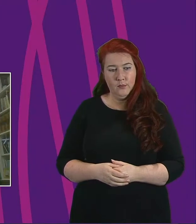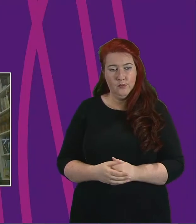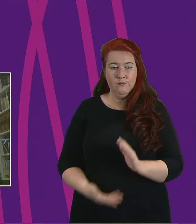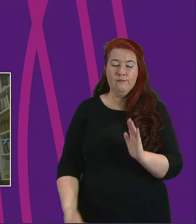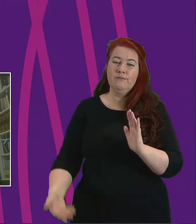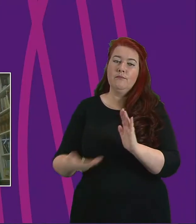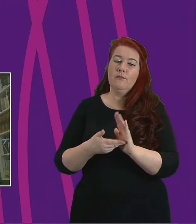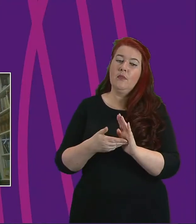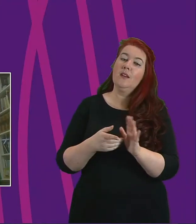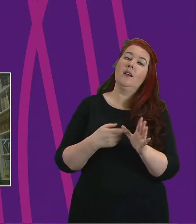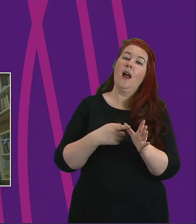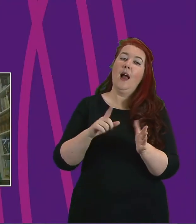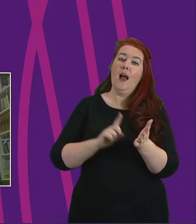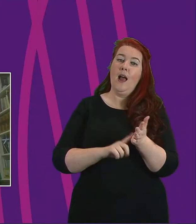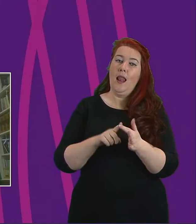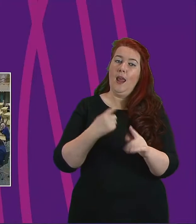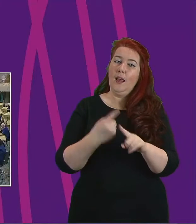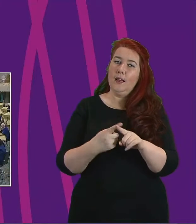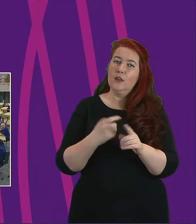Supplementary from Alec Rowley.